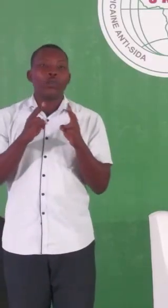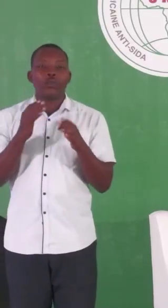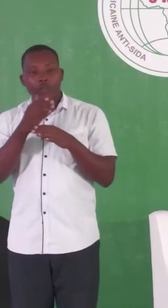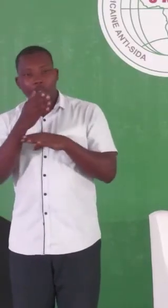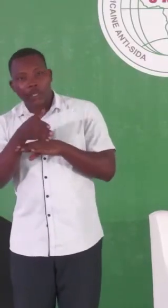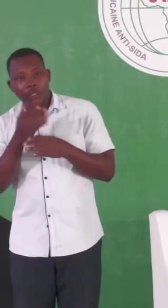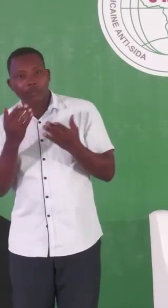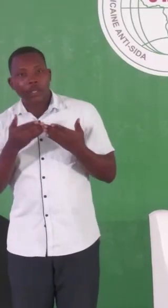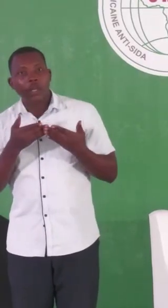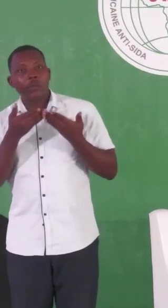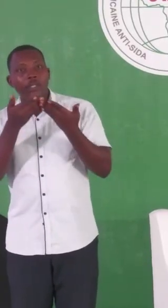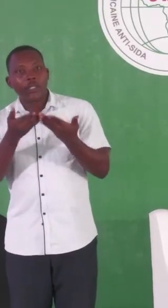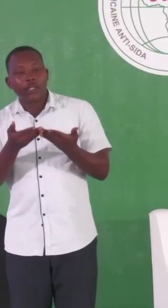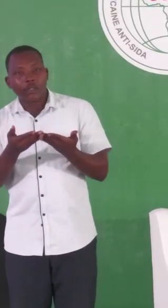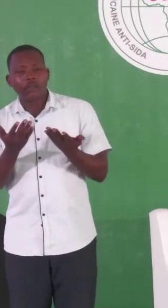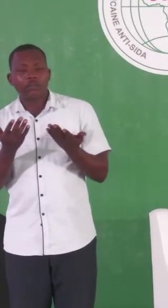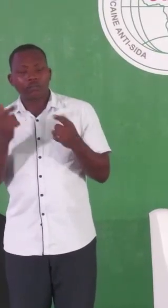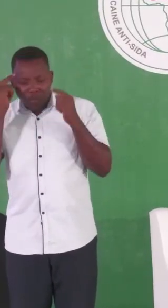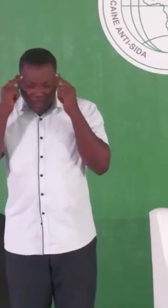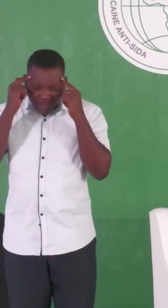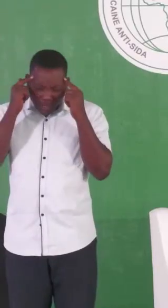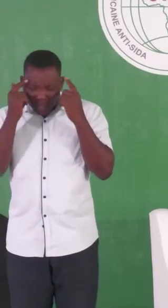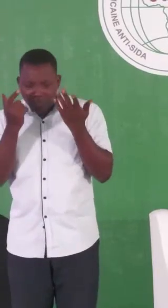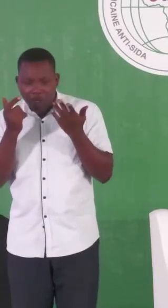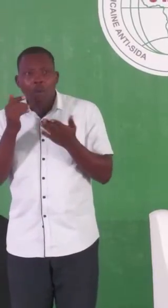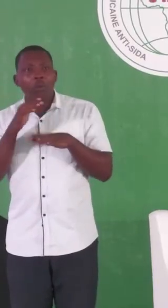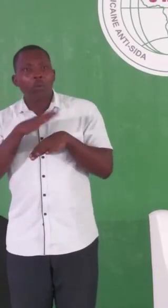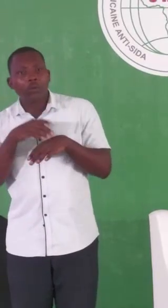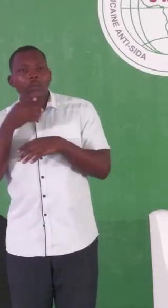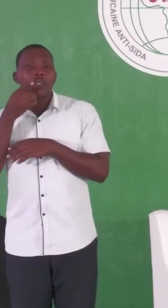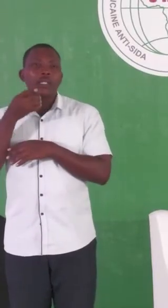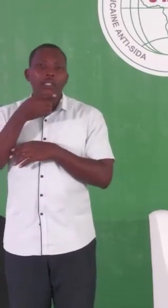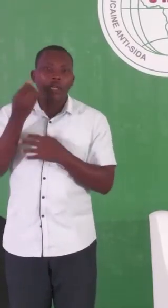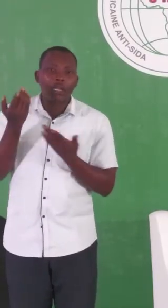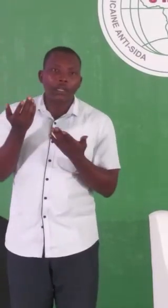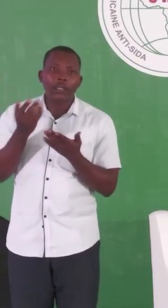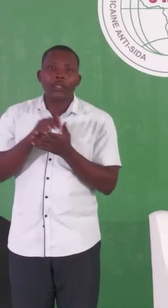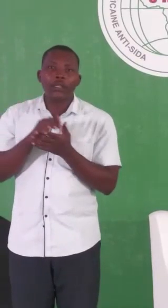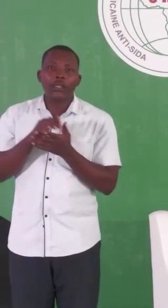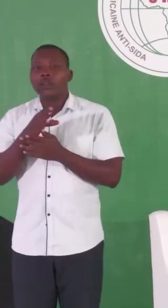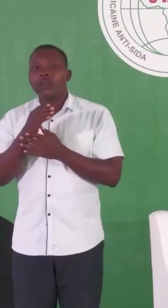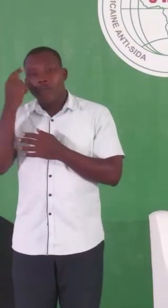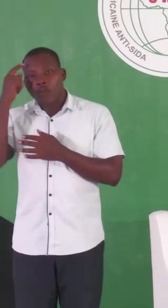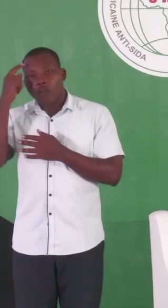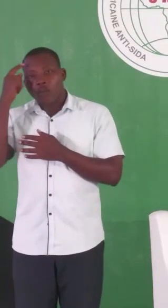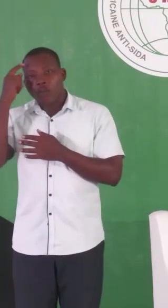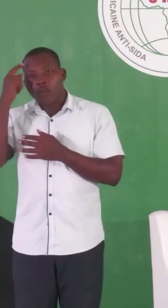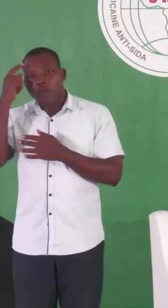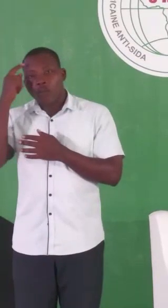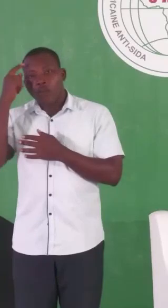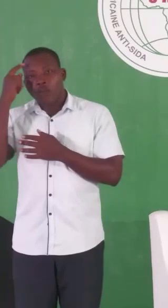presentation, we'll reflect a bit on the data considerations for elimination, path